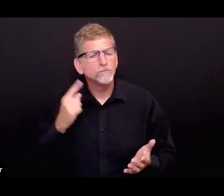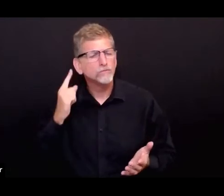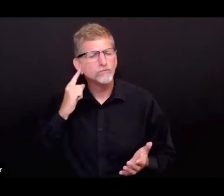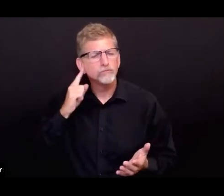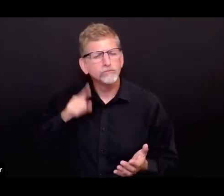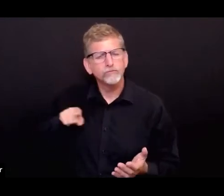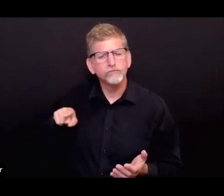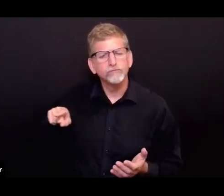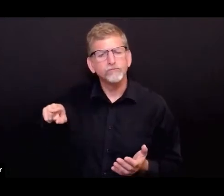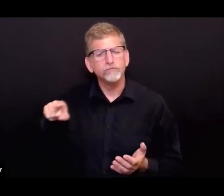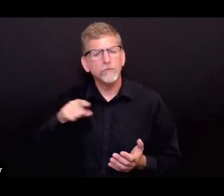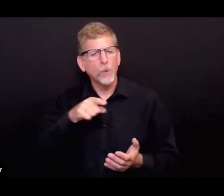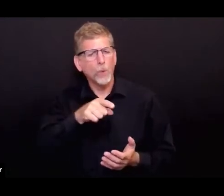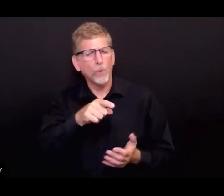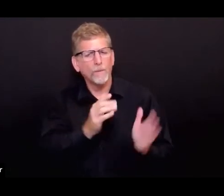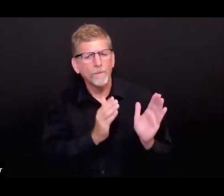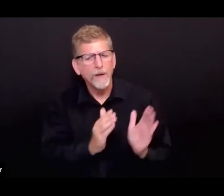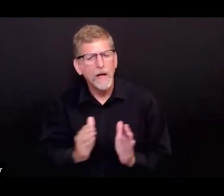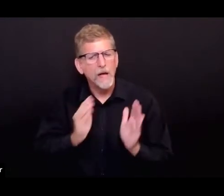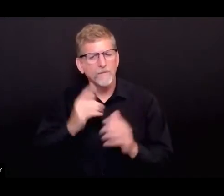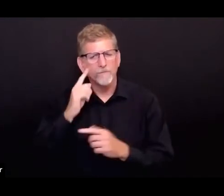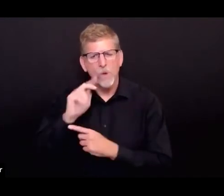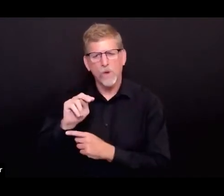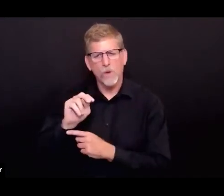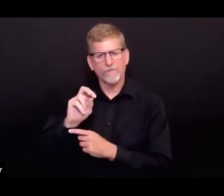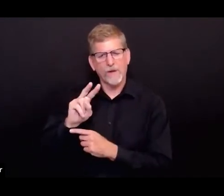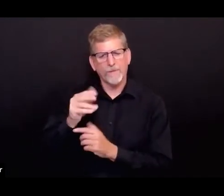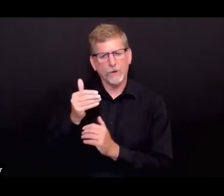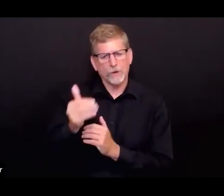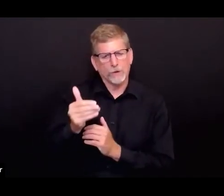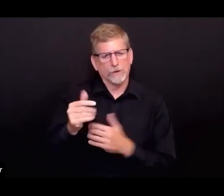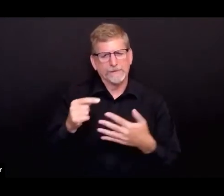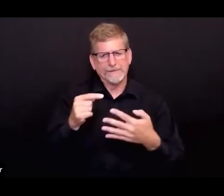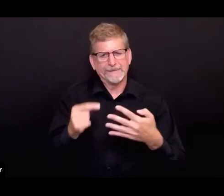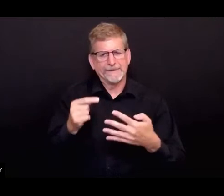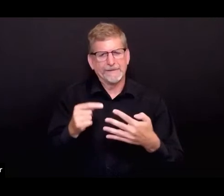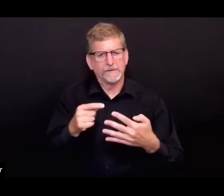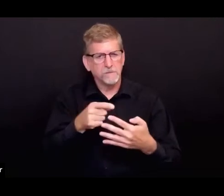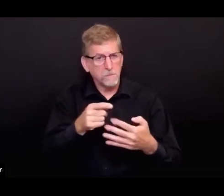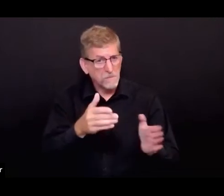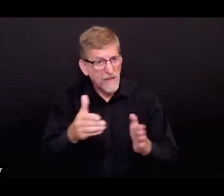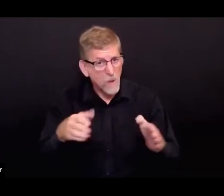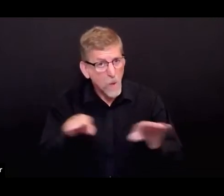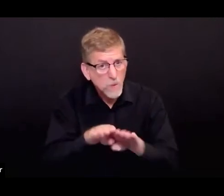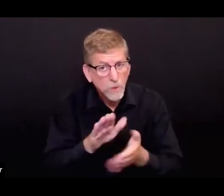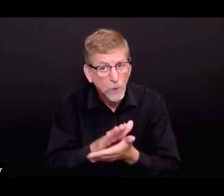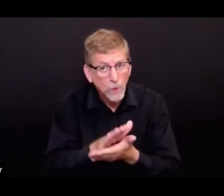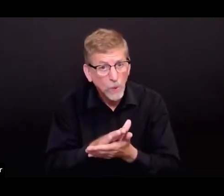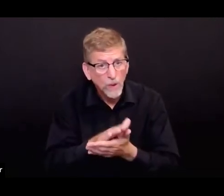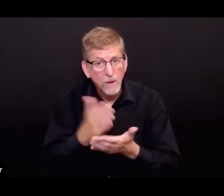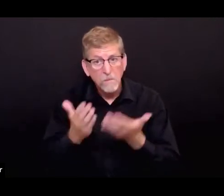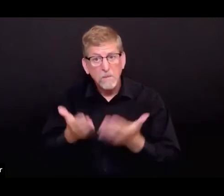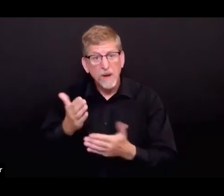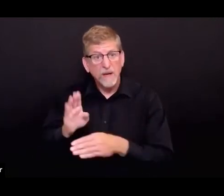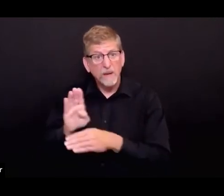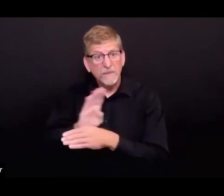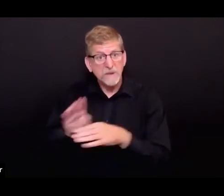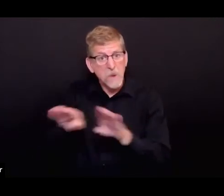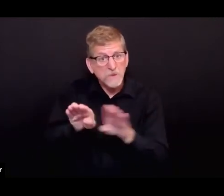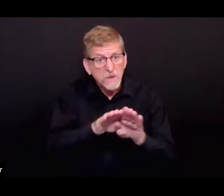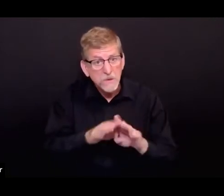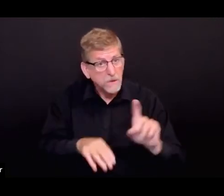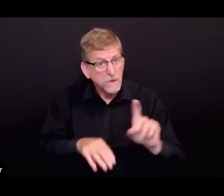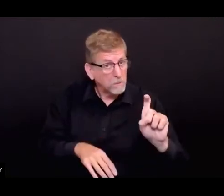preparing to close schools, possibly some businesses. Sounds like you just said retail is not a big